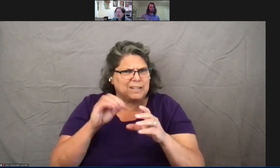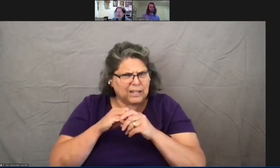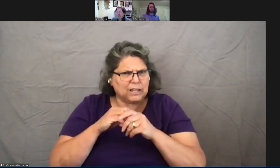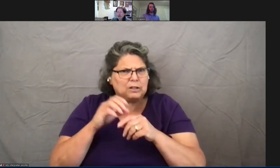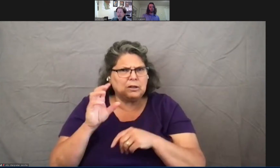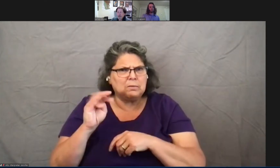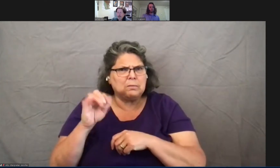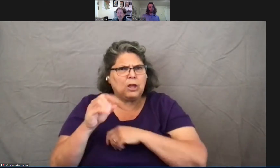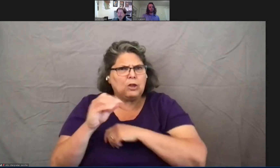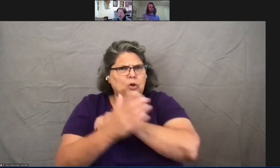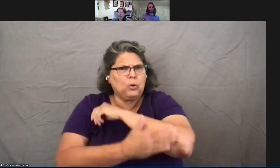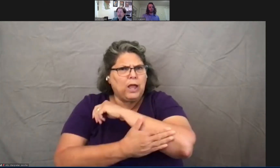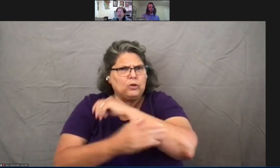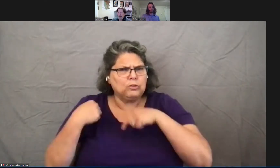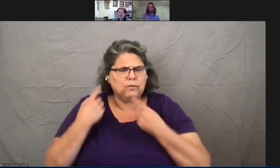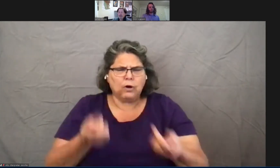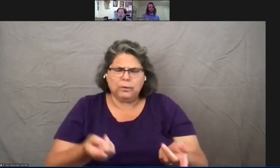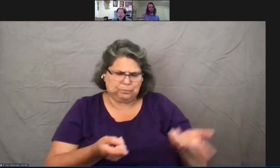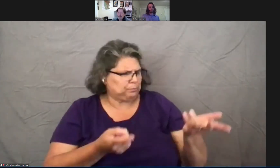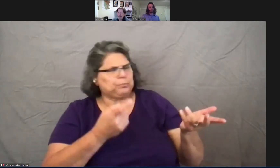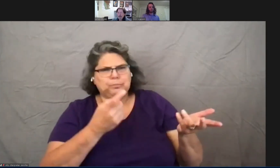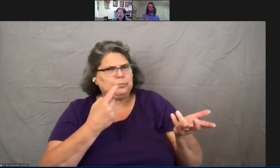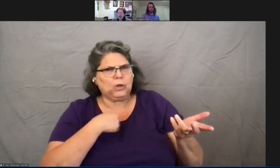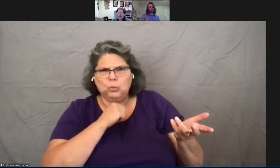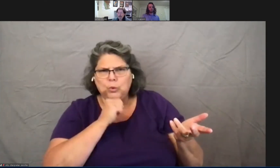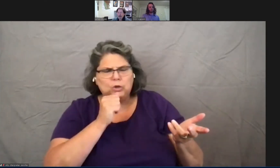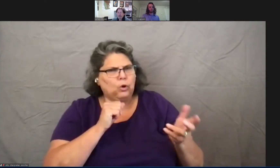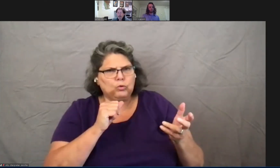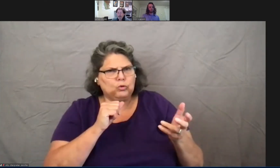We don't do whole genome sequencing on every